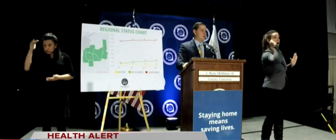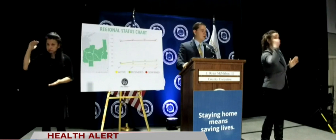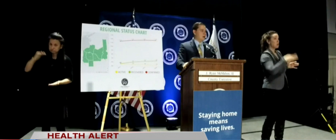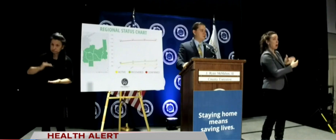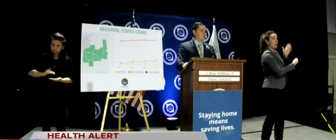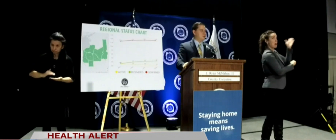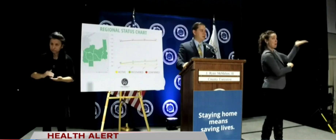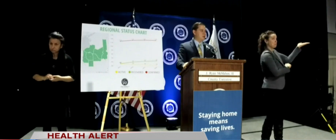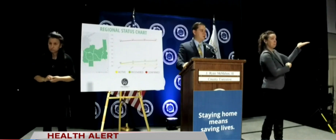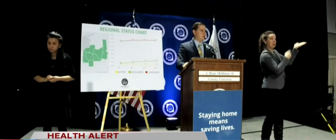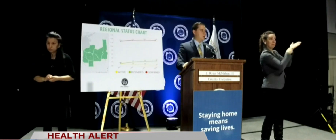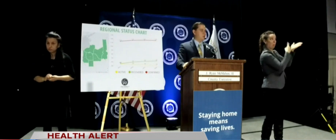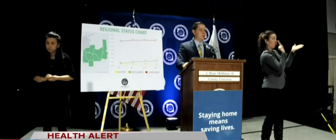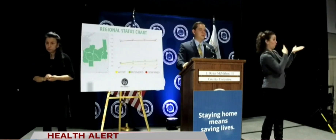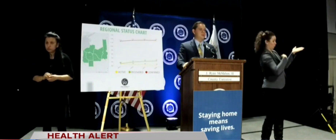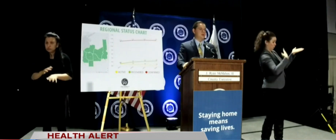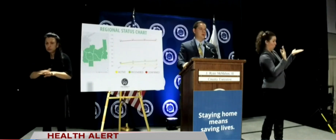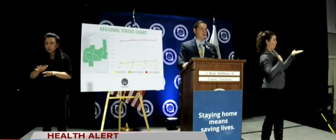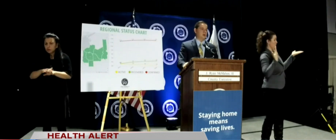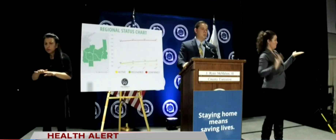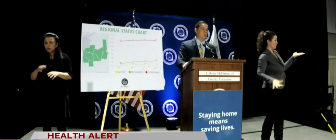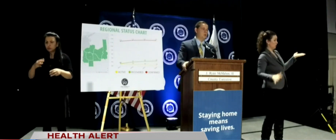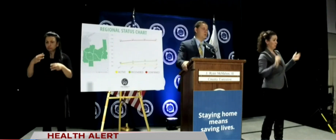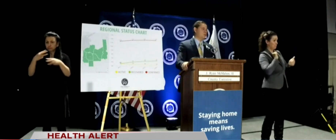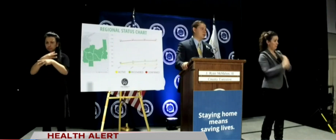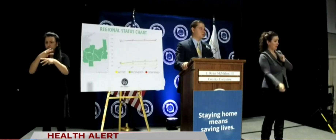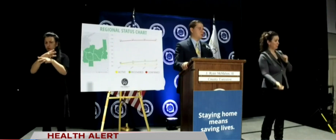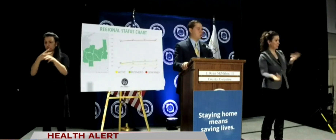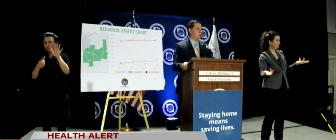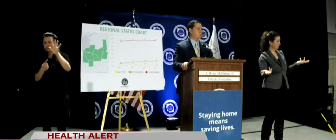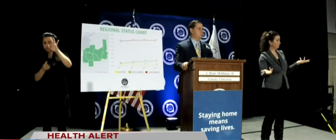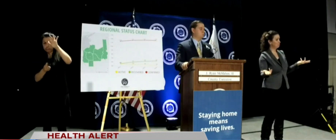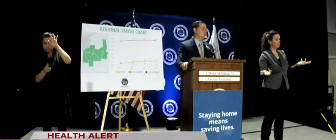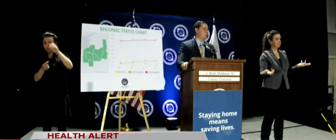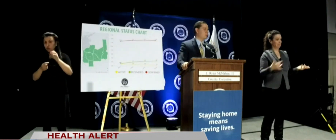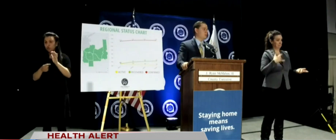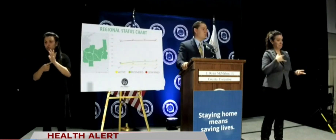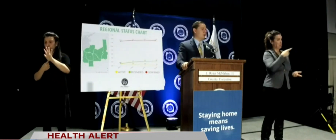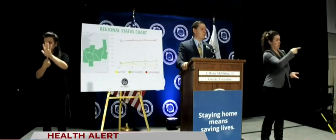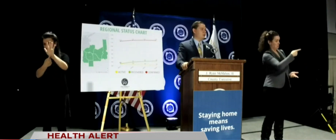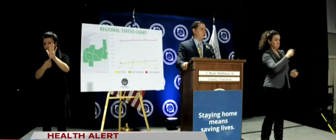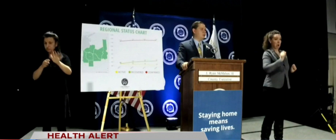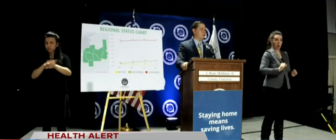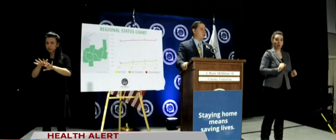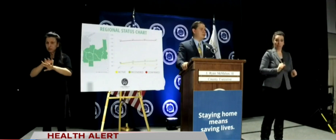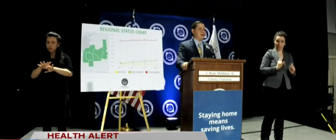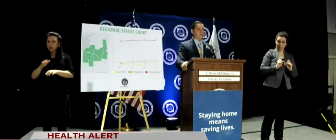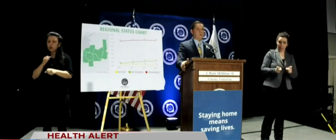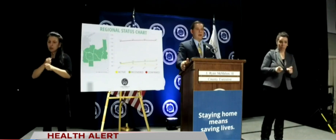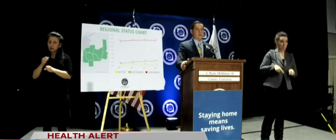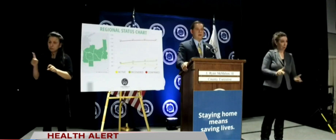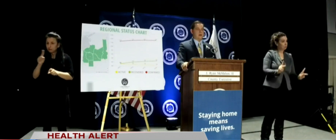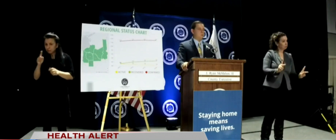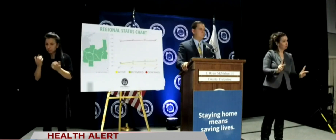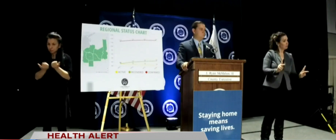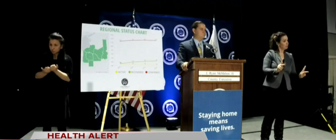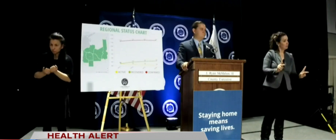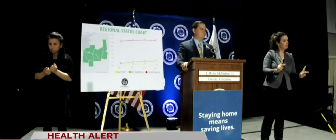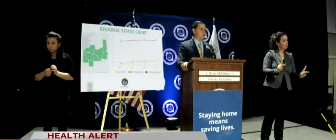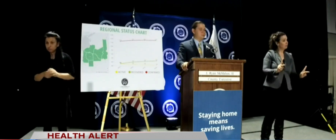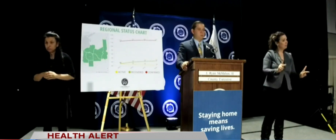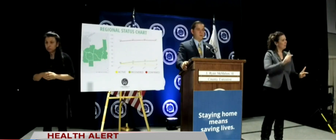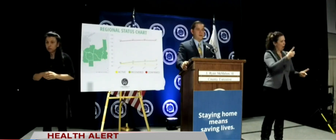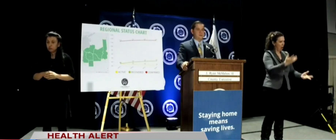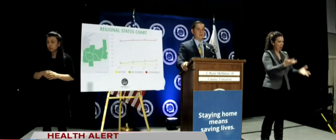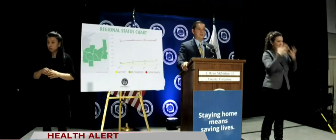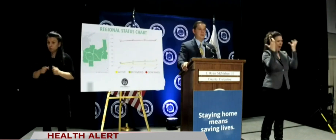it, I'm sure the state of New York will reconsider their approach for Central New York. But let's not overreact right now.